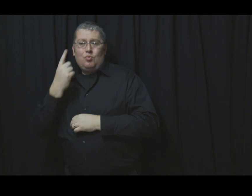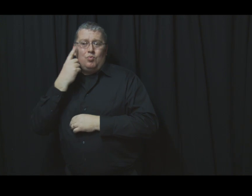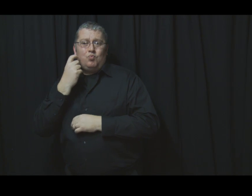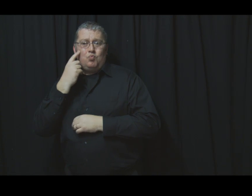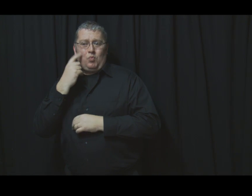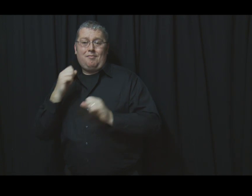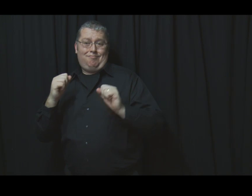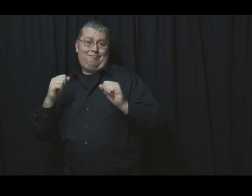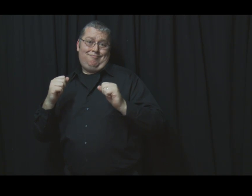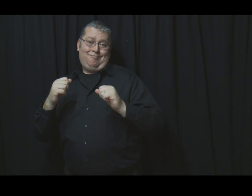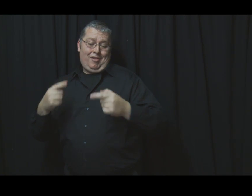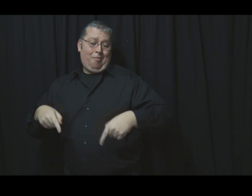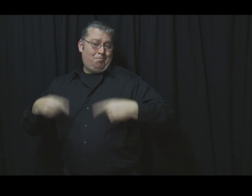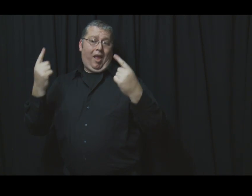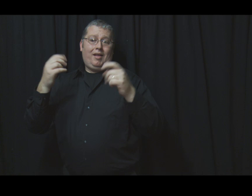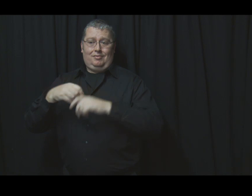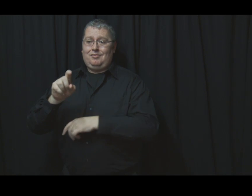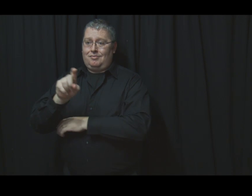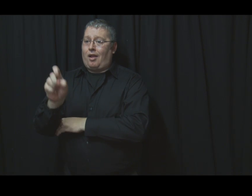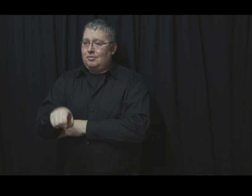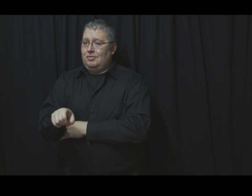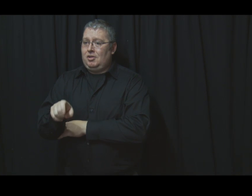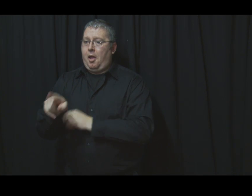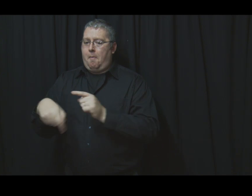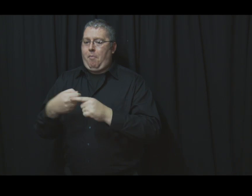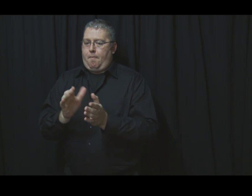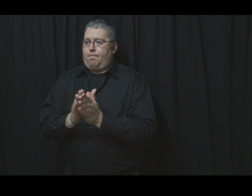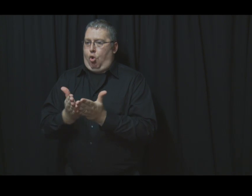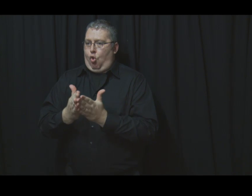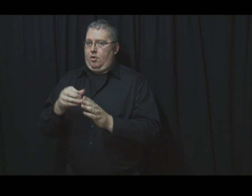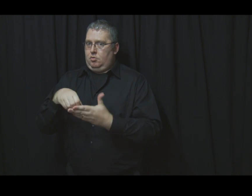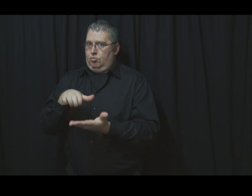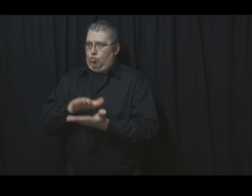battle in Texas over textbooks in the public school.